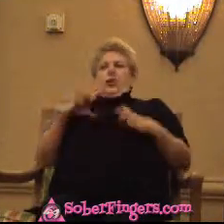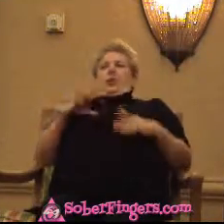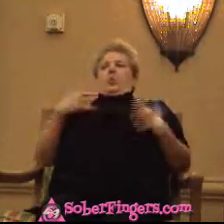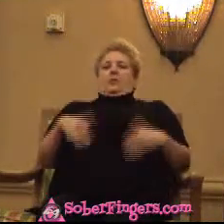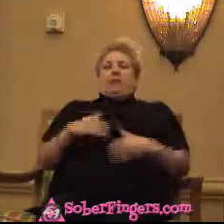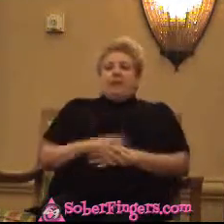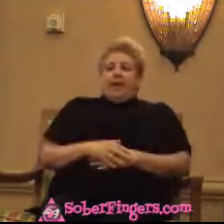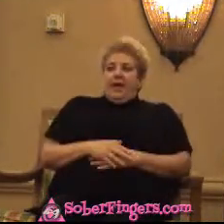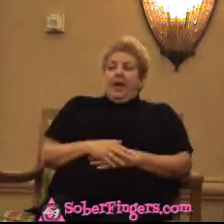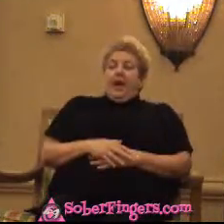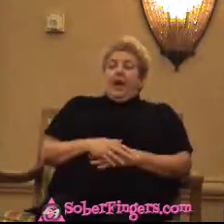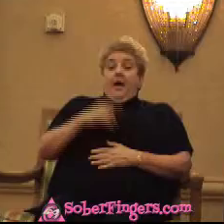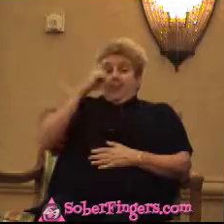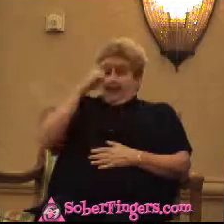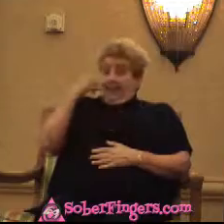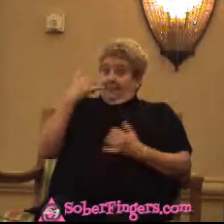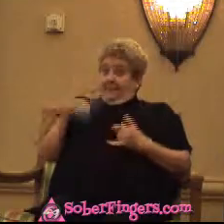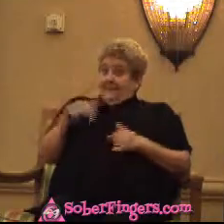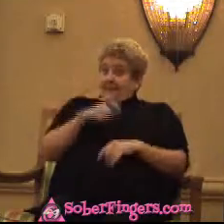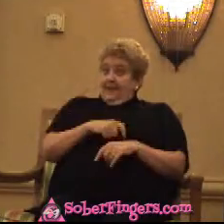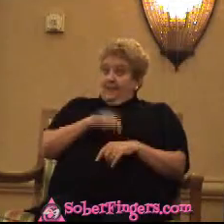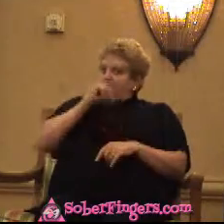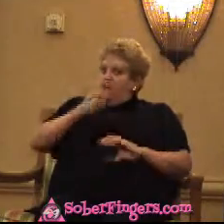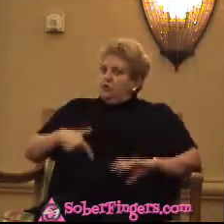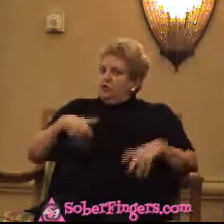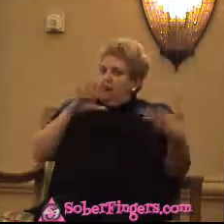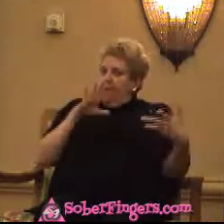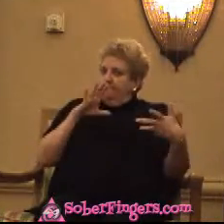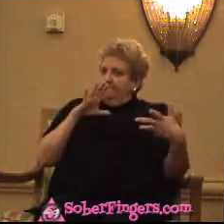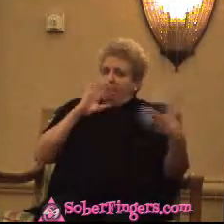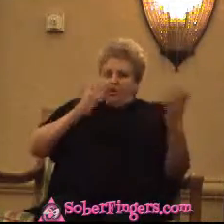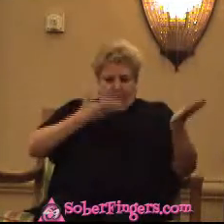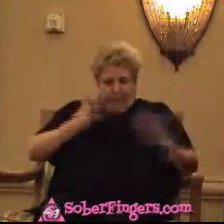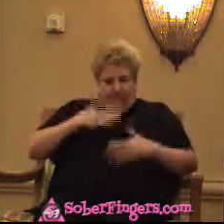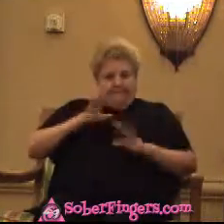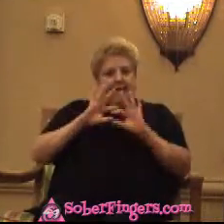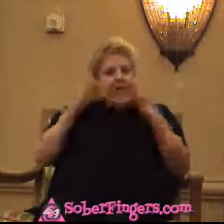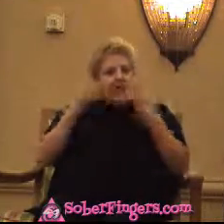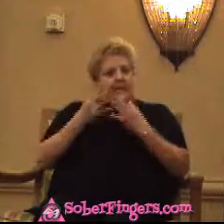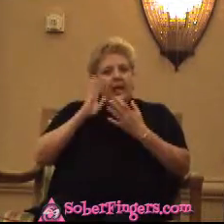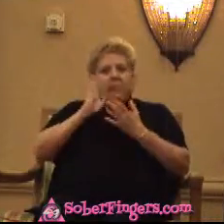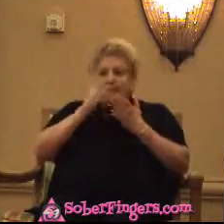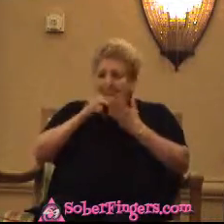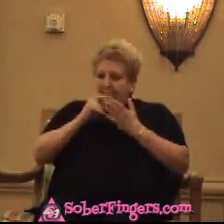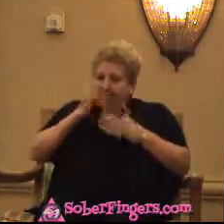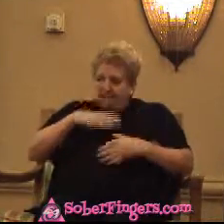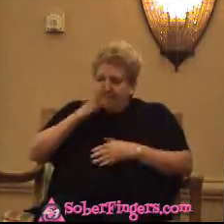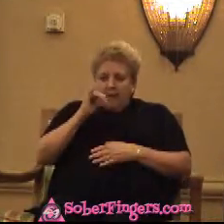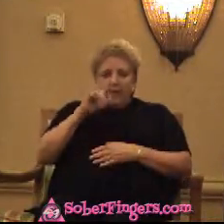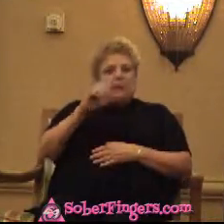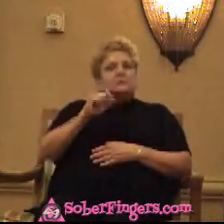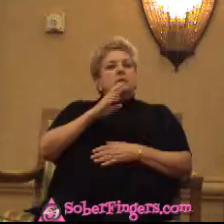okay, this time I'm not going to screw it up. I'm going to bring my family out here. I'm going to pay my bills. I'm going to be a good citizen. I'm going to do all the right